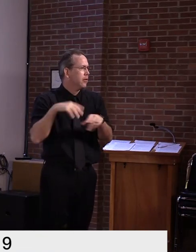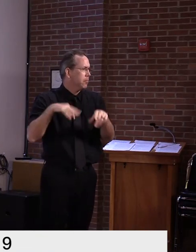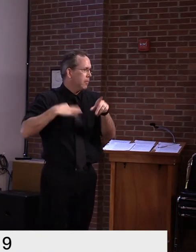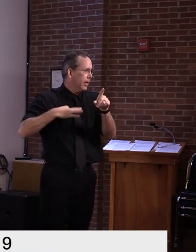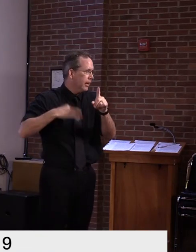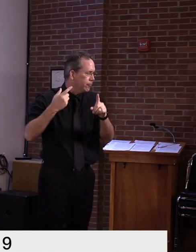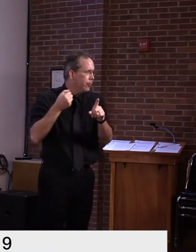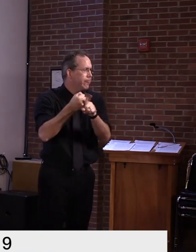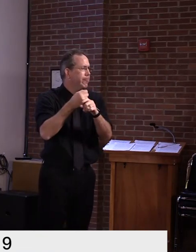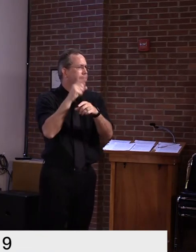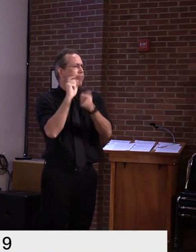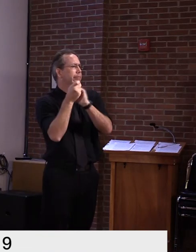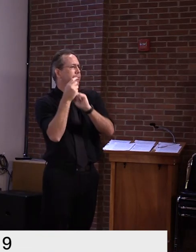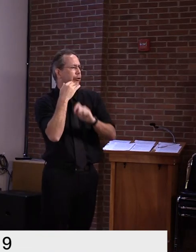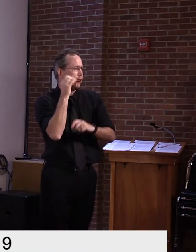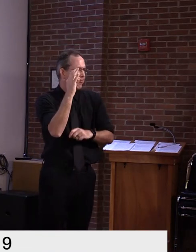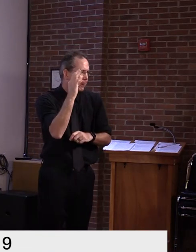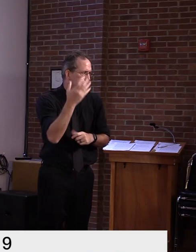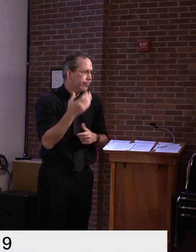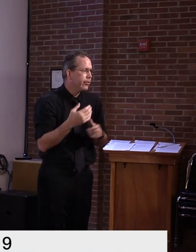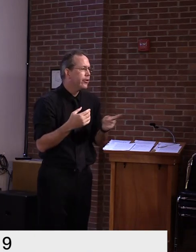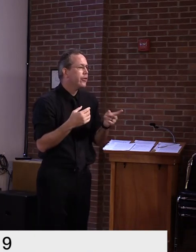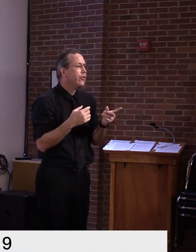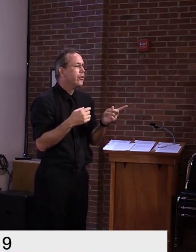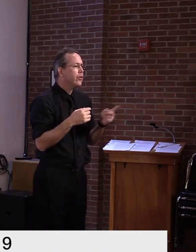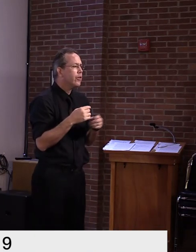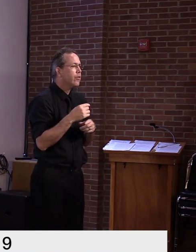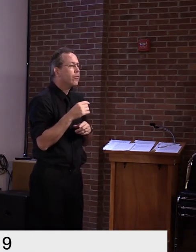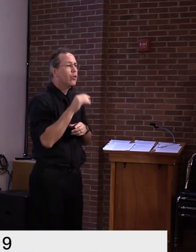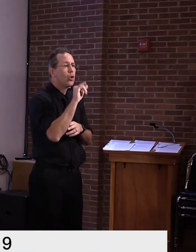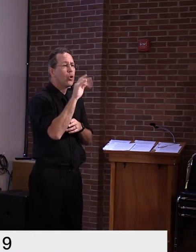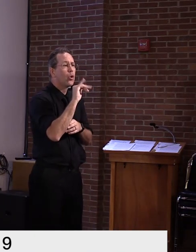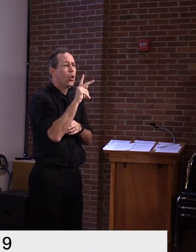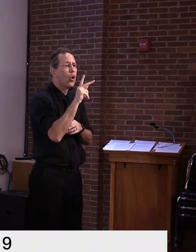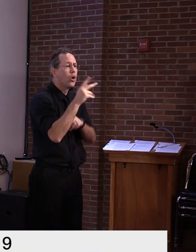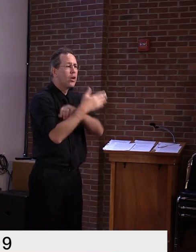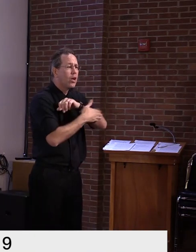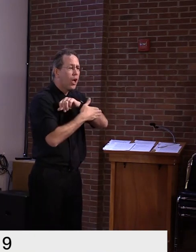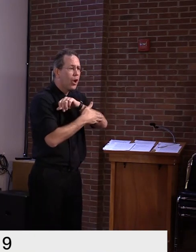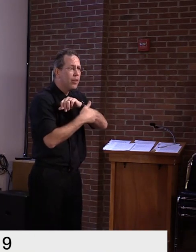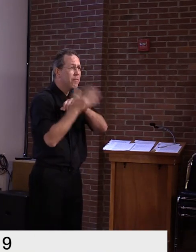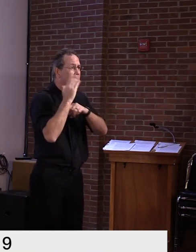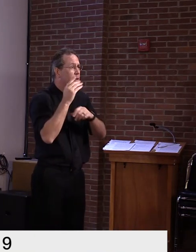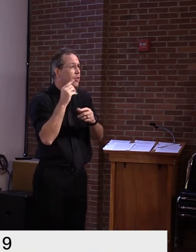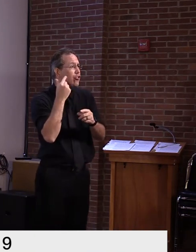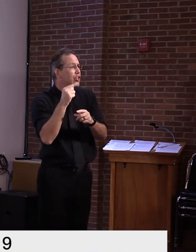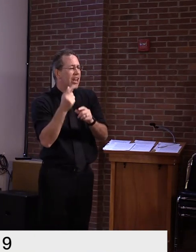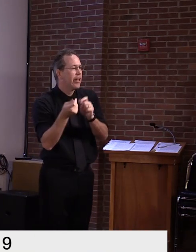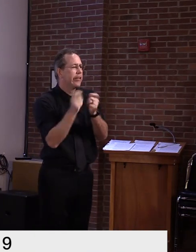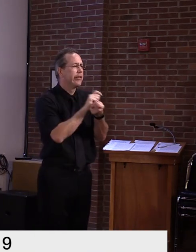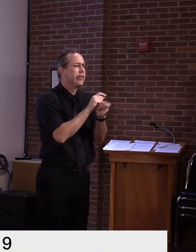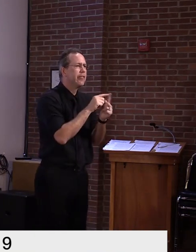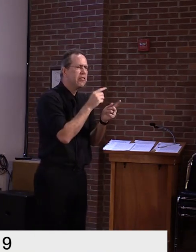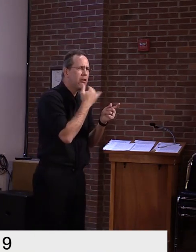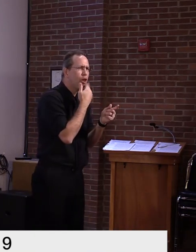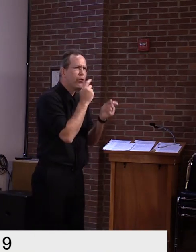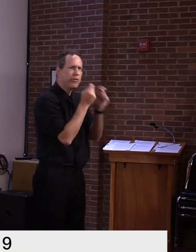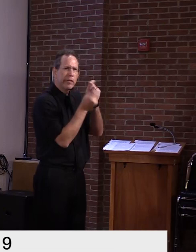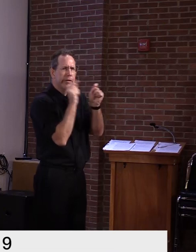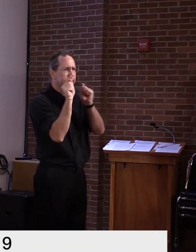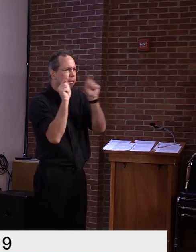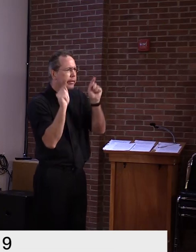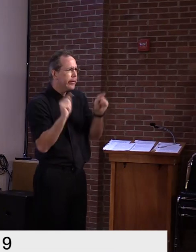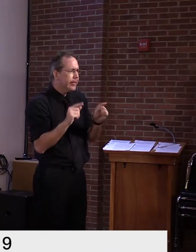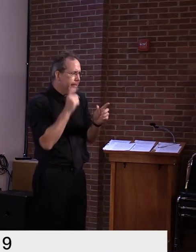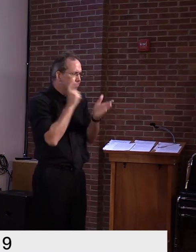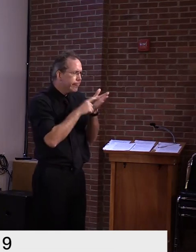see that moving from green to yellow. So a few things to keep an eye on across our region, but pretty stable overall. And you can see that